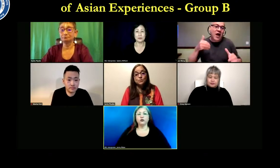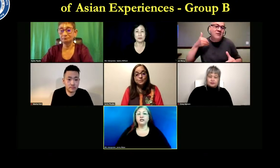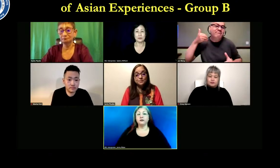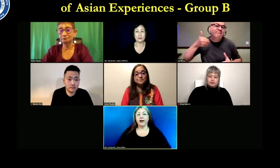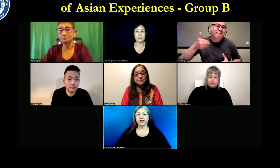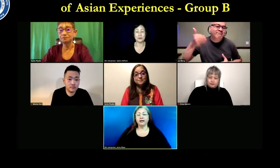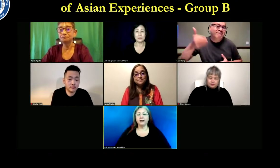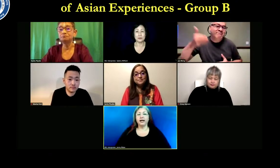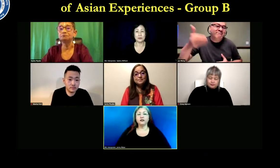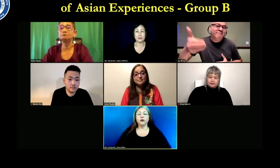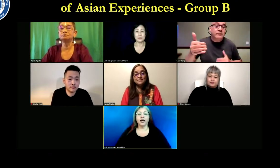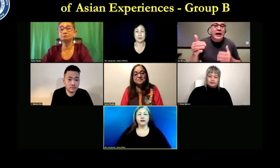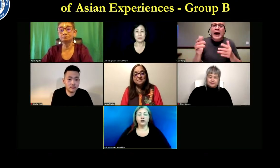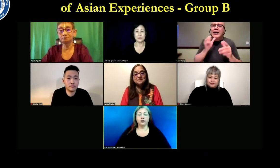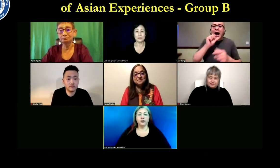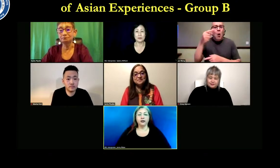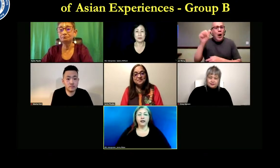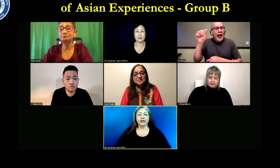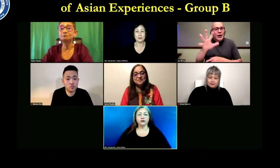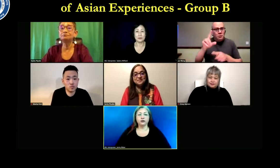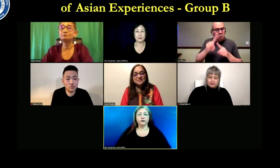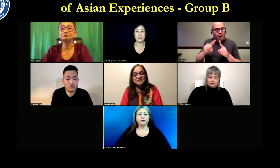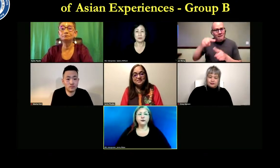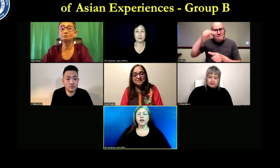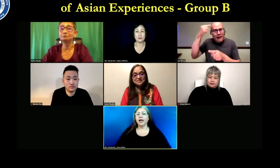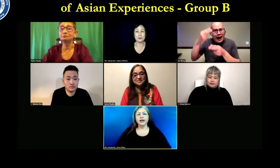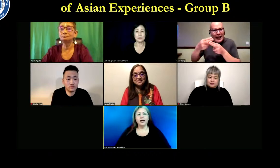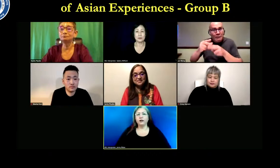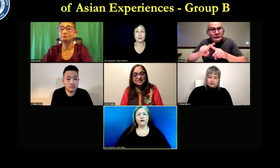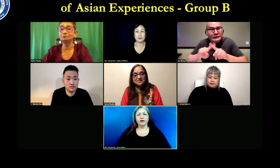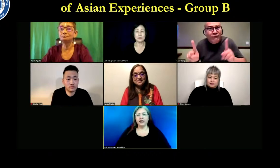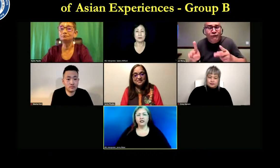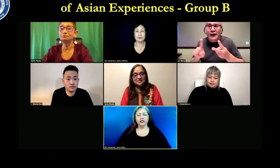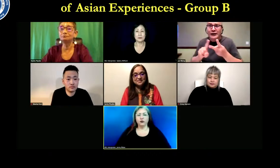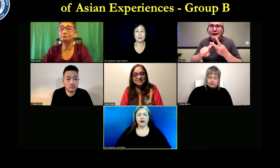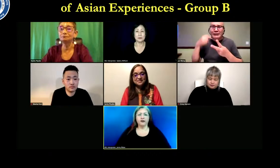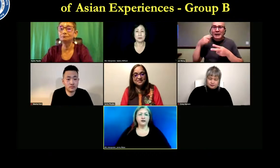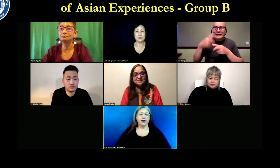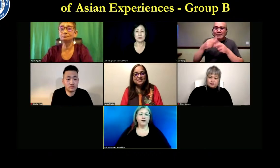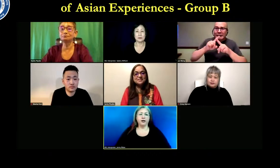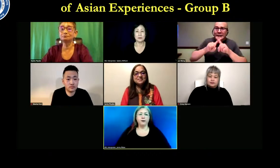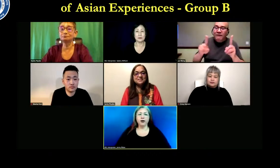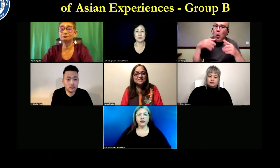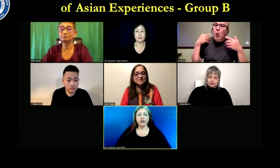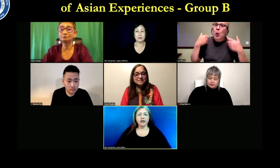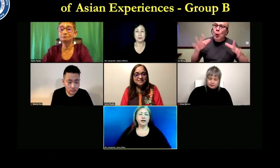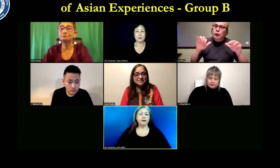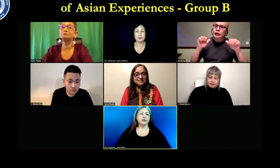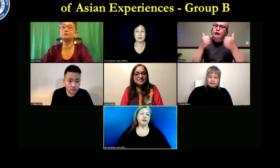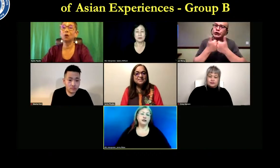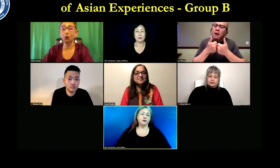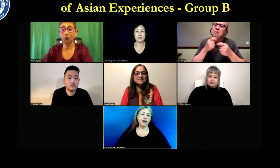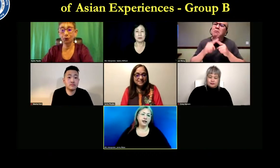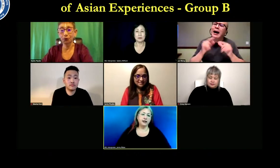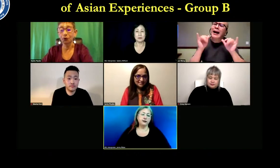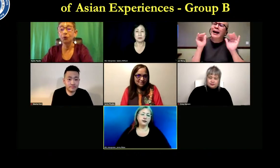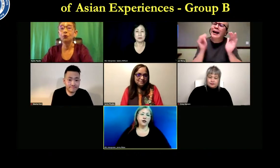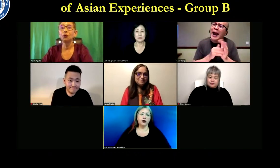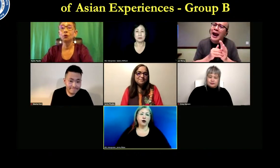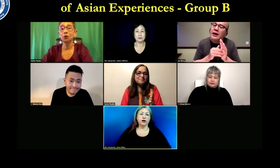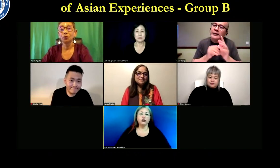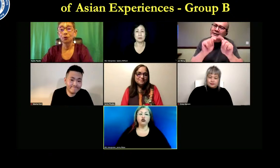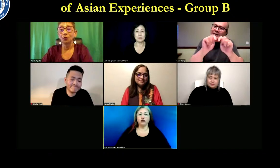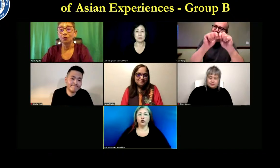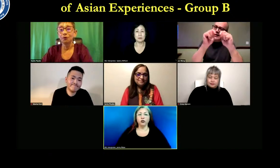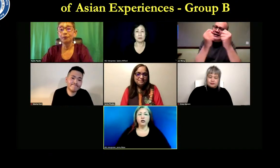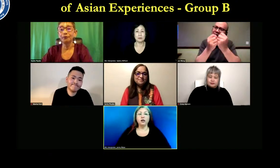emphasize respect. And that's what I do in my classroom. And not only for the Asian, you have some African-American names, some Hispanic names that